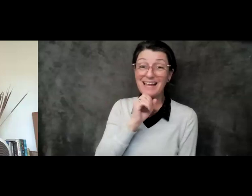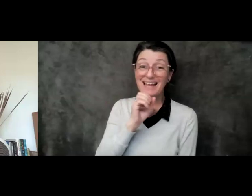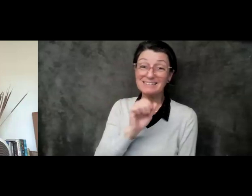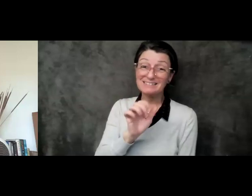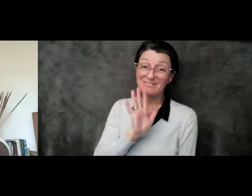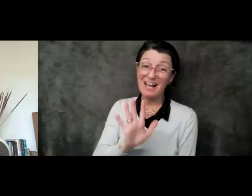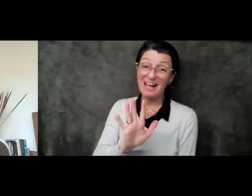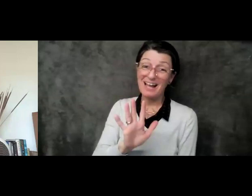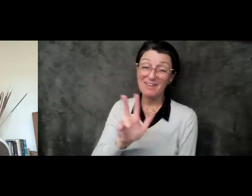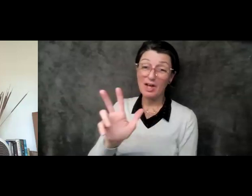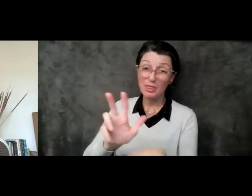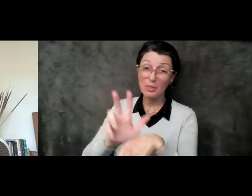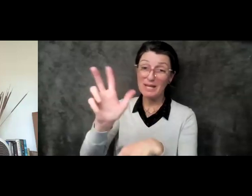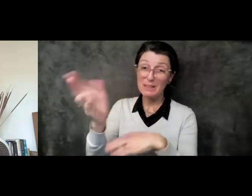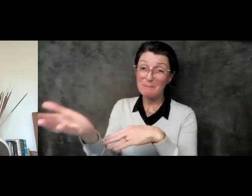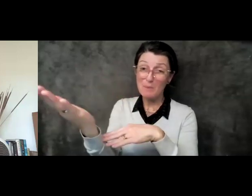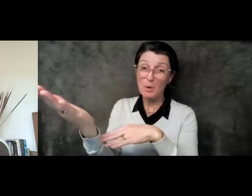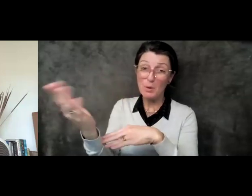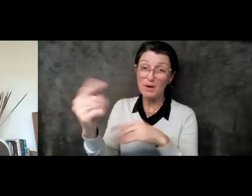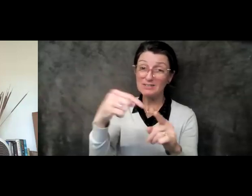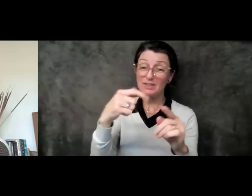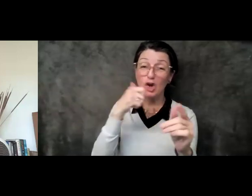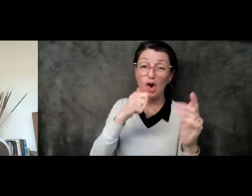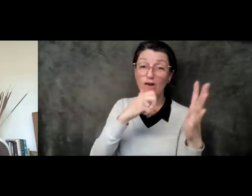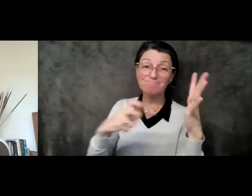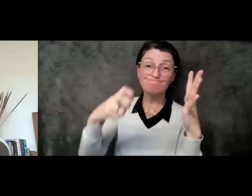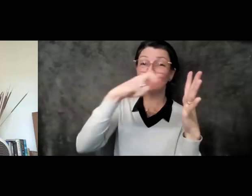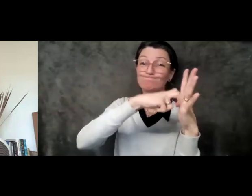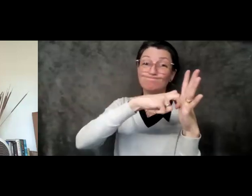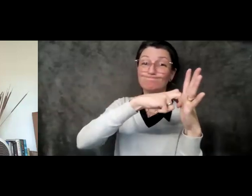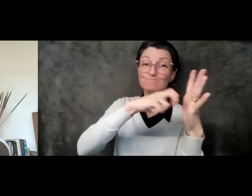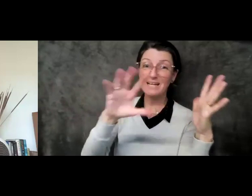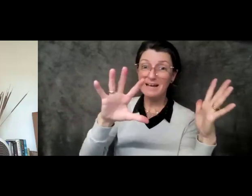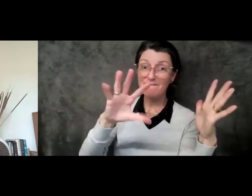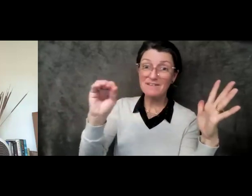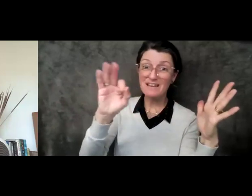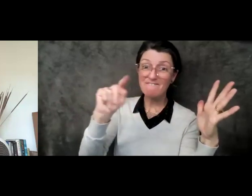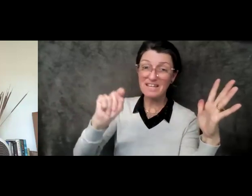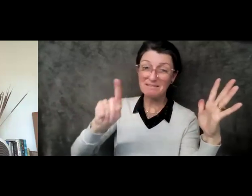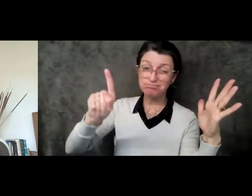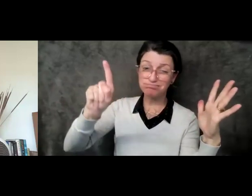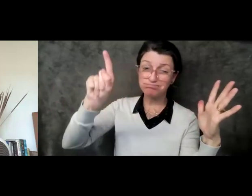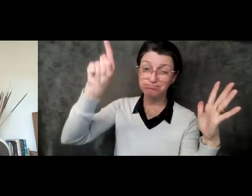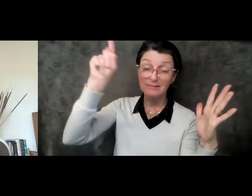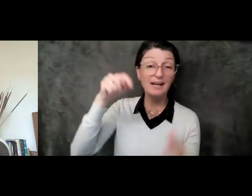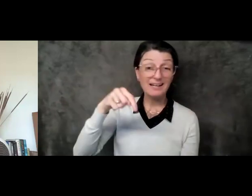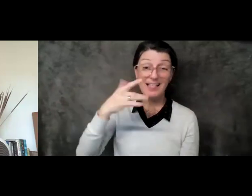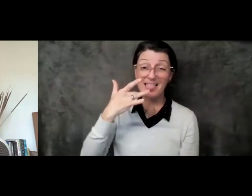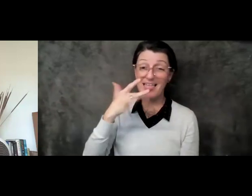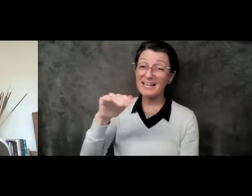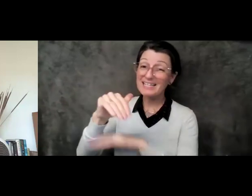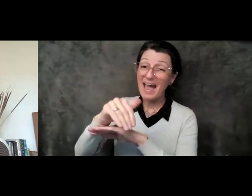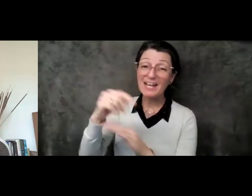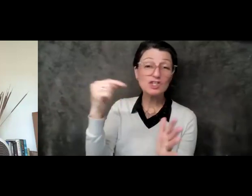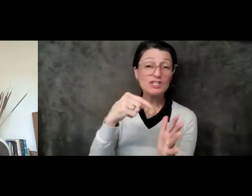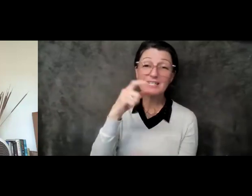afraid she does not even know it. And this is one of the lucky nights when she does not have to look down from the